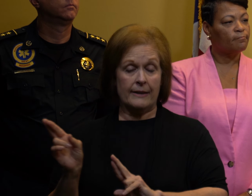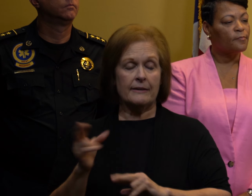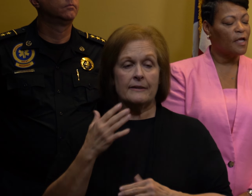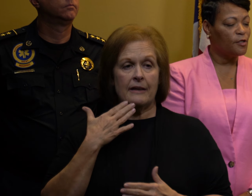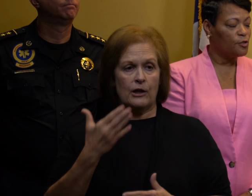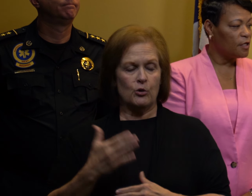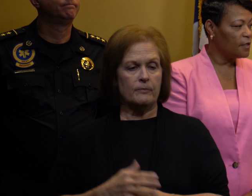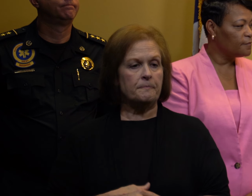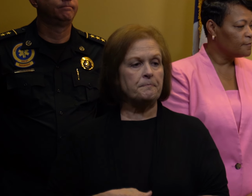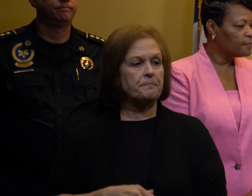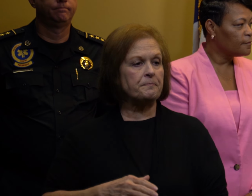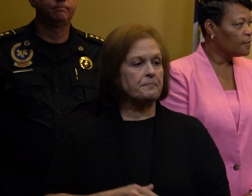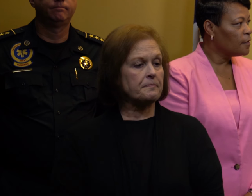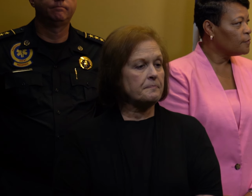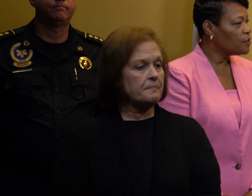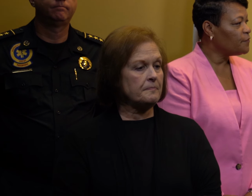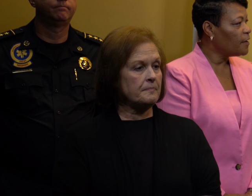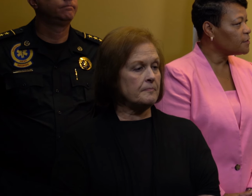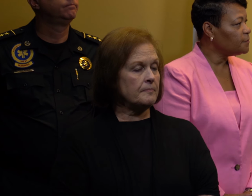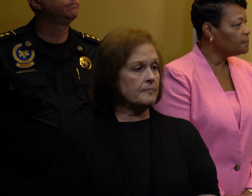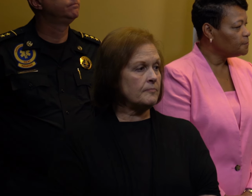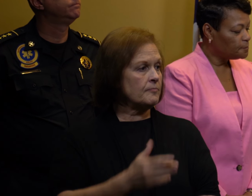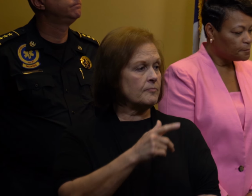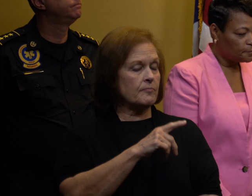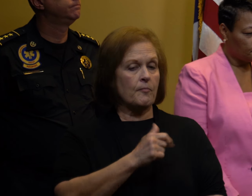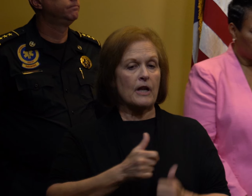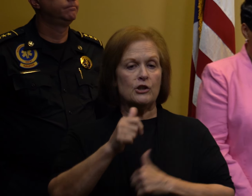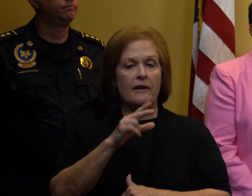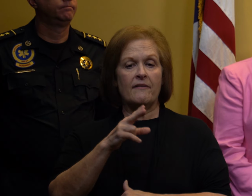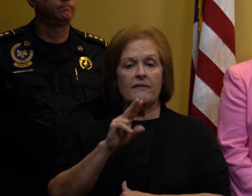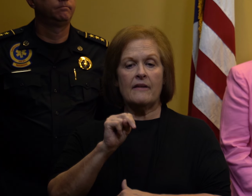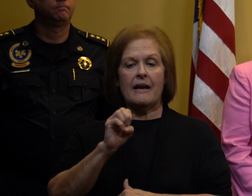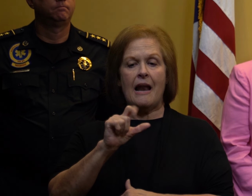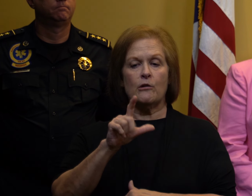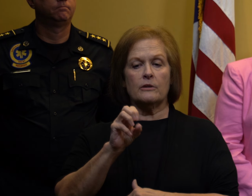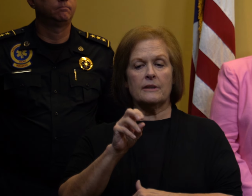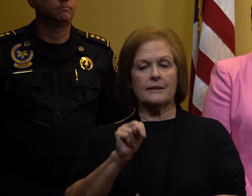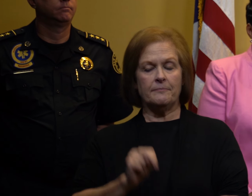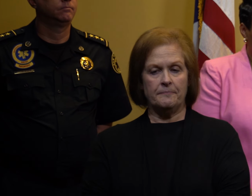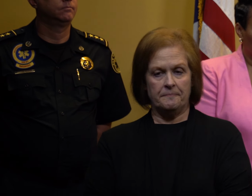Thank you. Thank you, Chief. Chief Nelson?